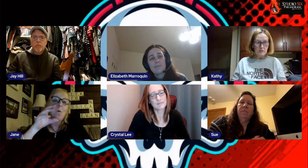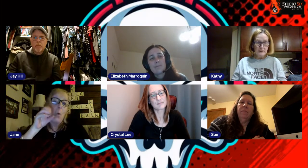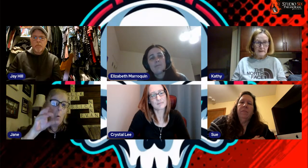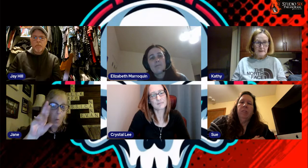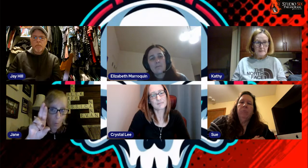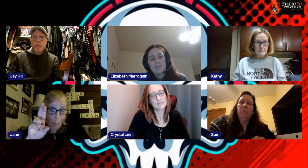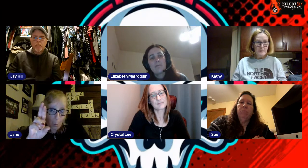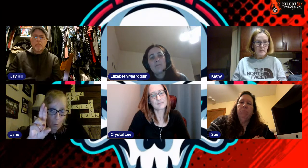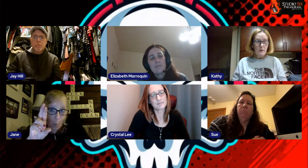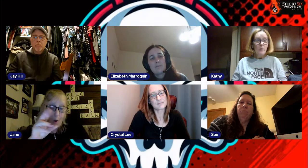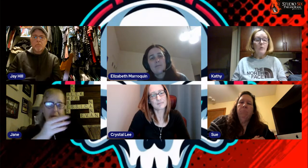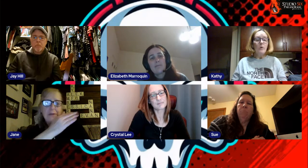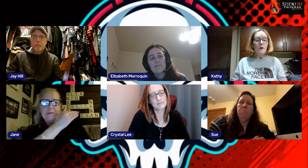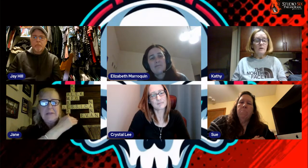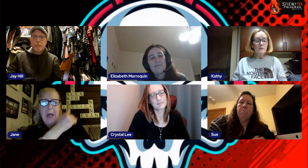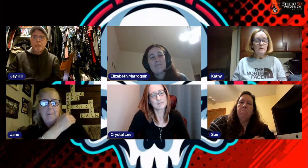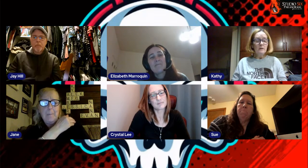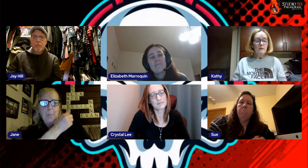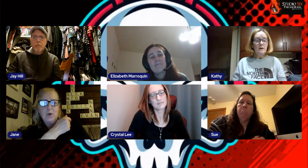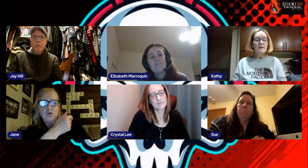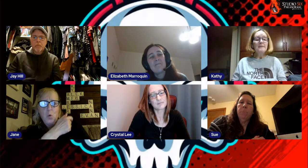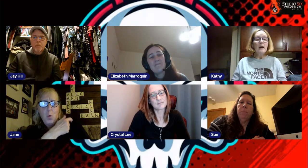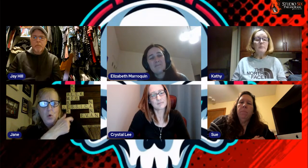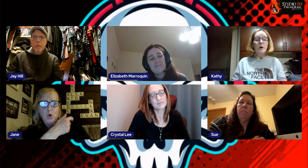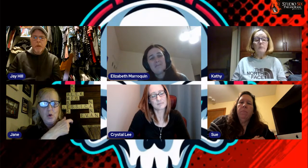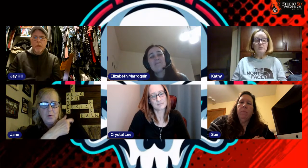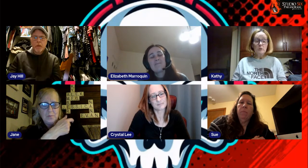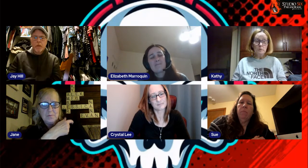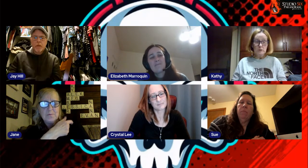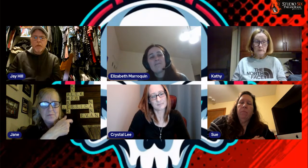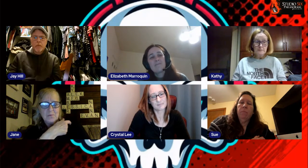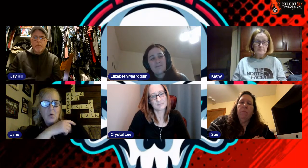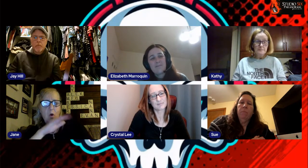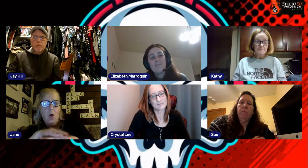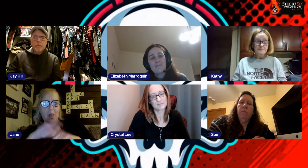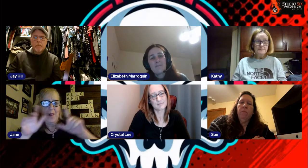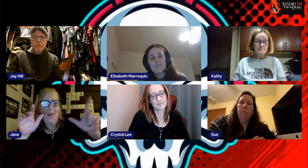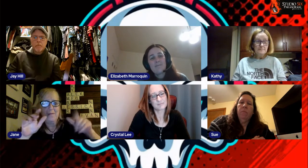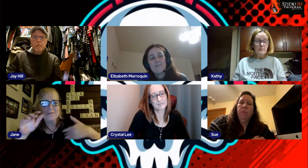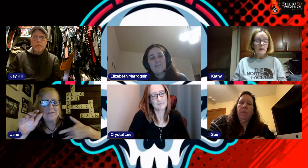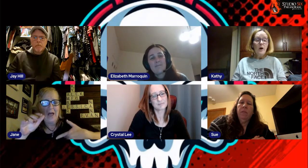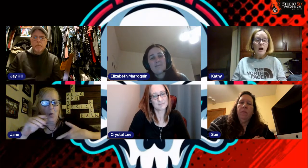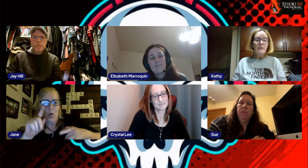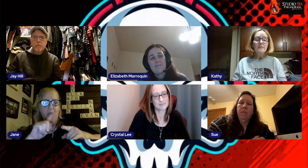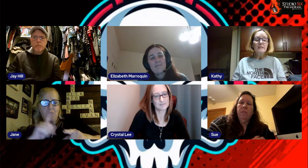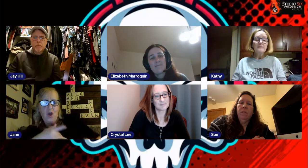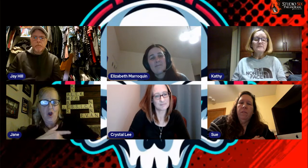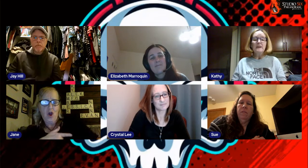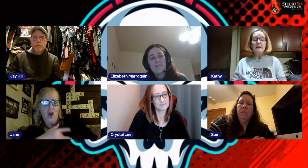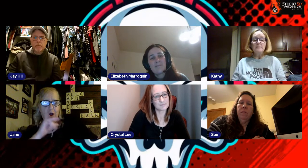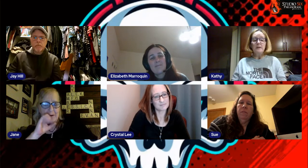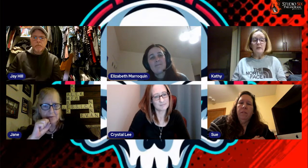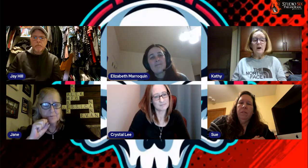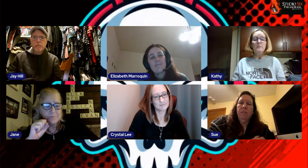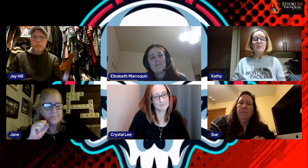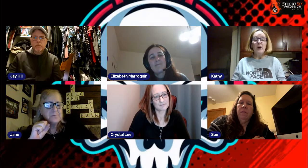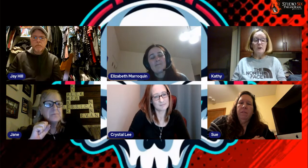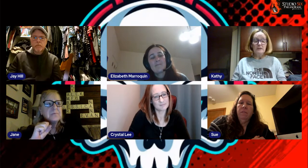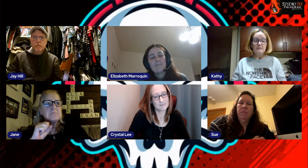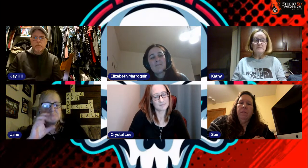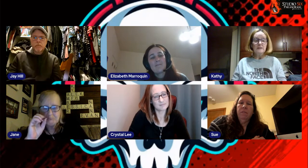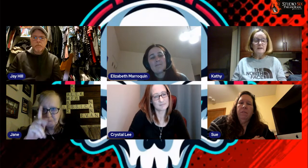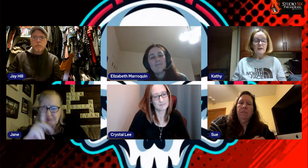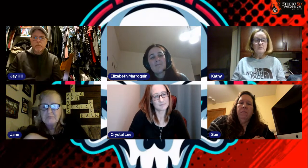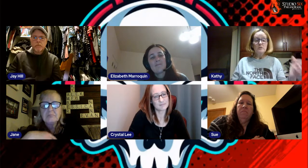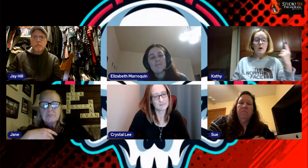light flickering, or tapping on my shoulder, on the left side of my heart, where the